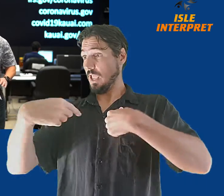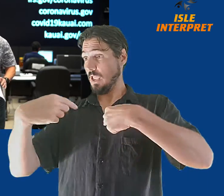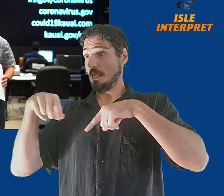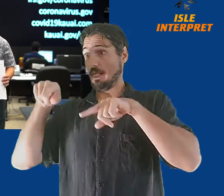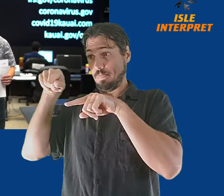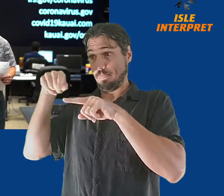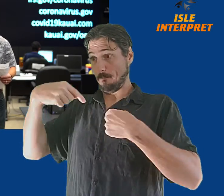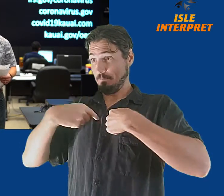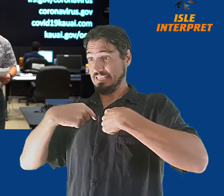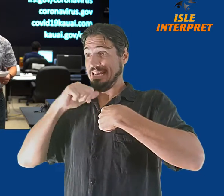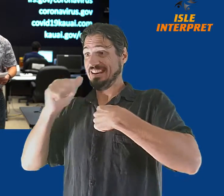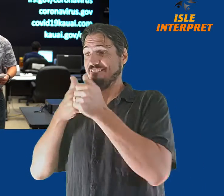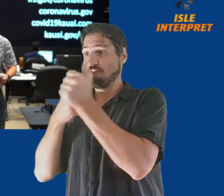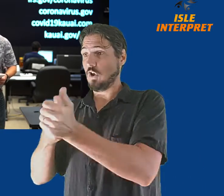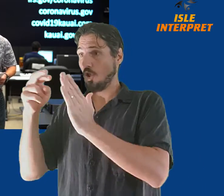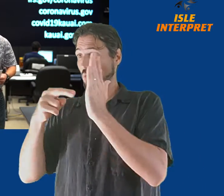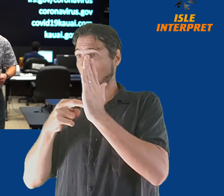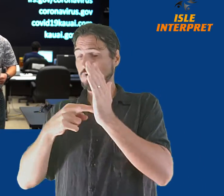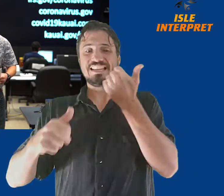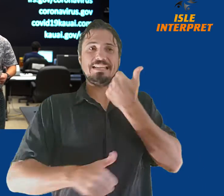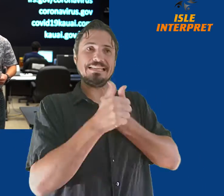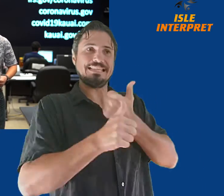sacrificing